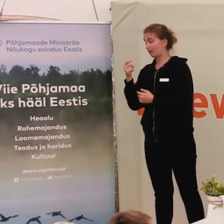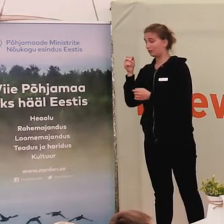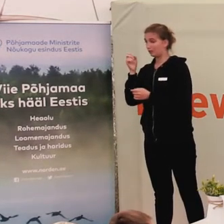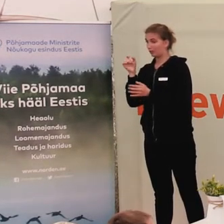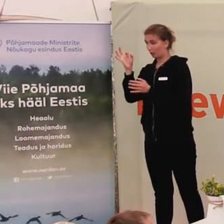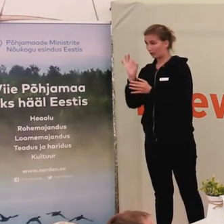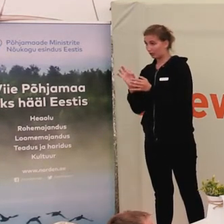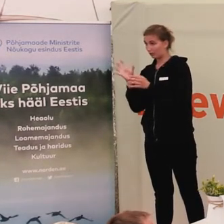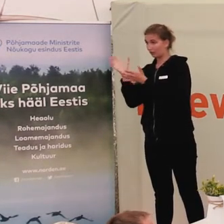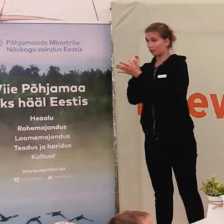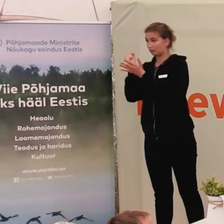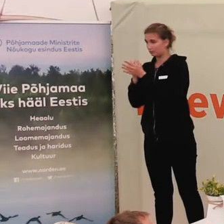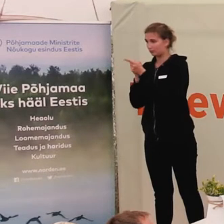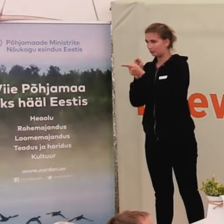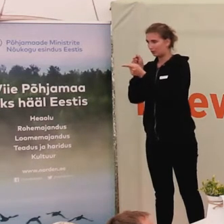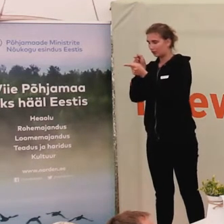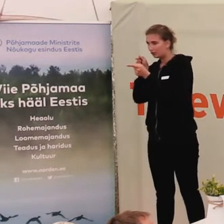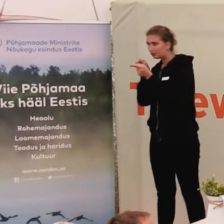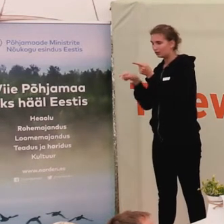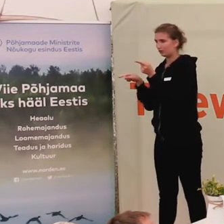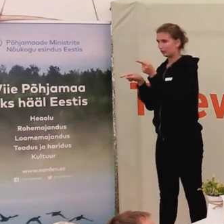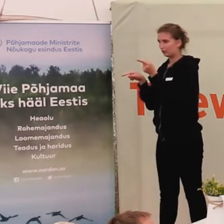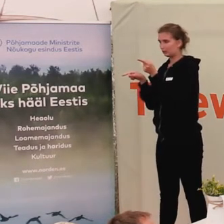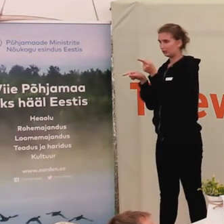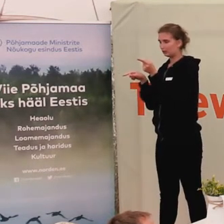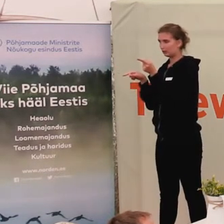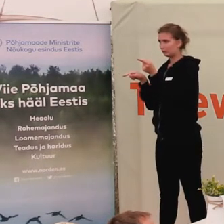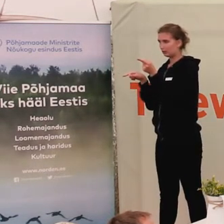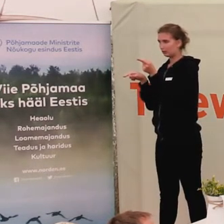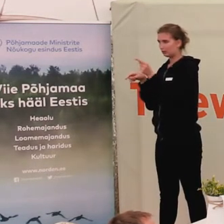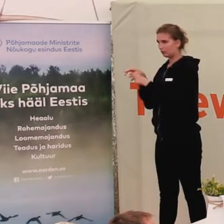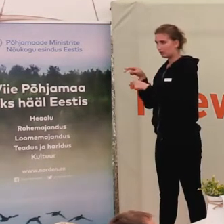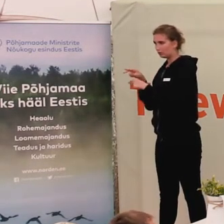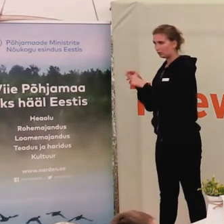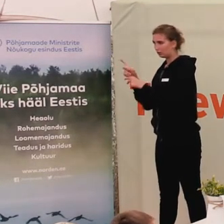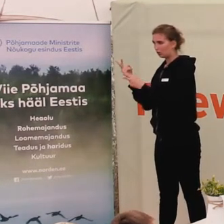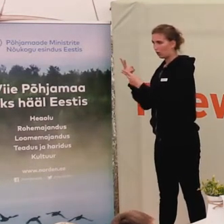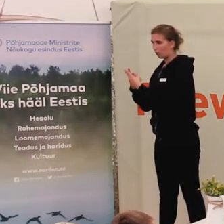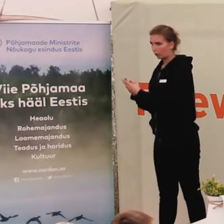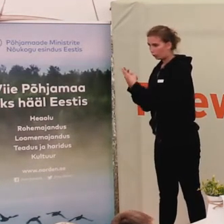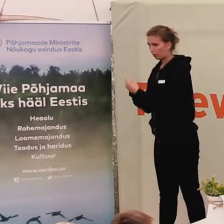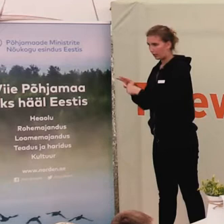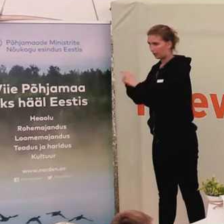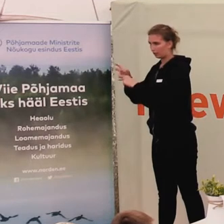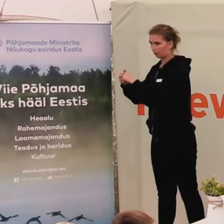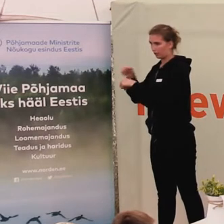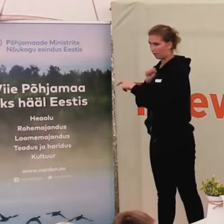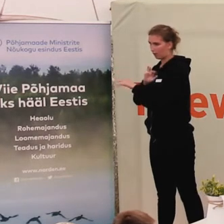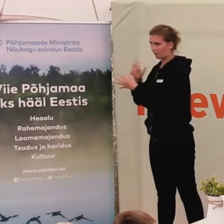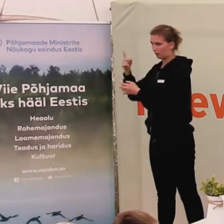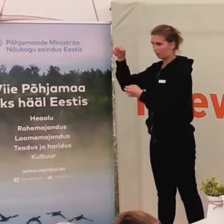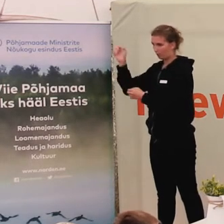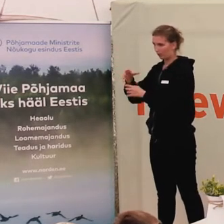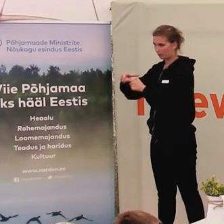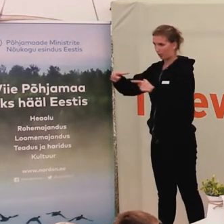today, then they have to start building more windmills or solar panels. So that's one thing